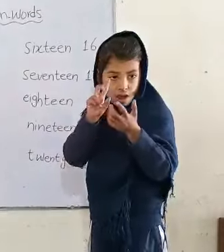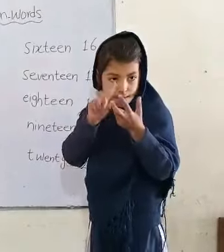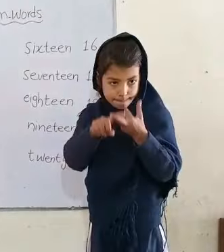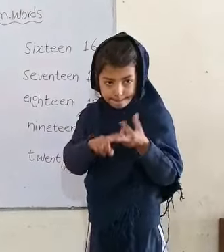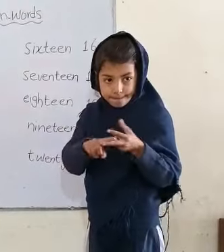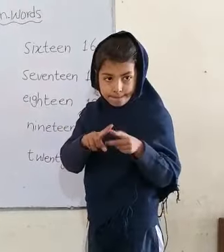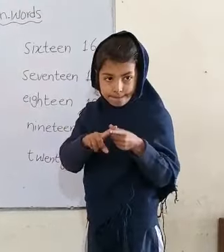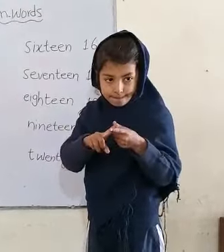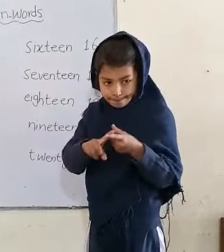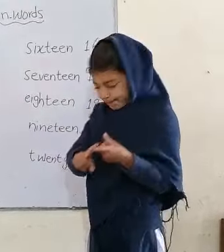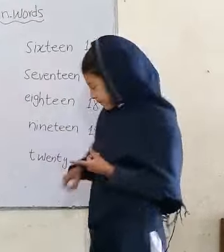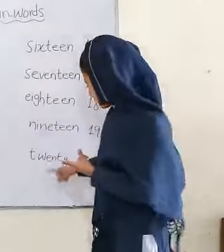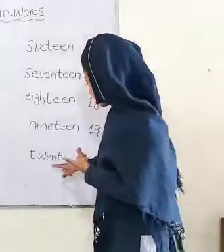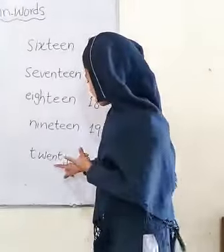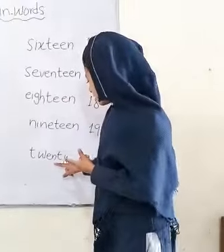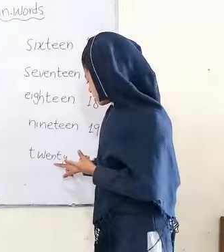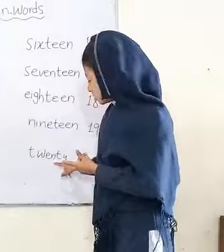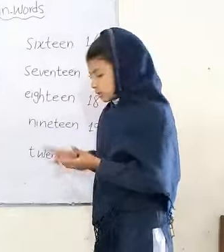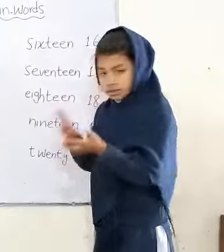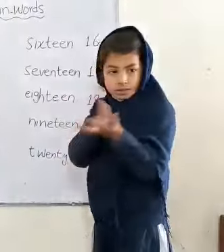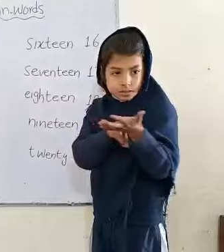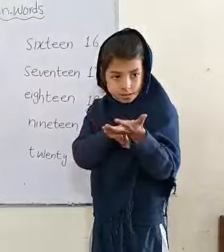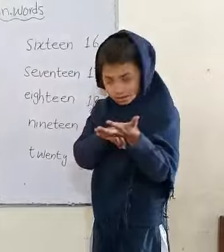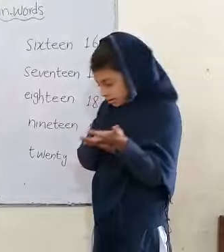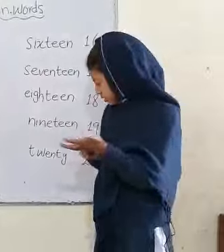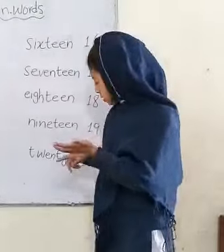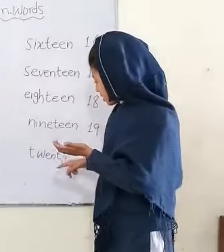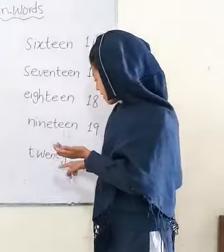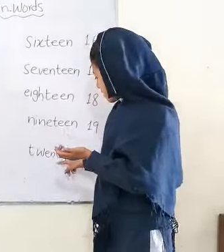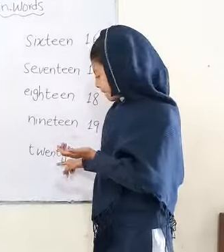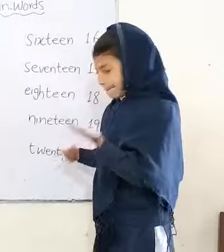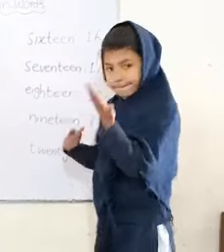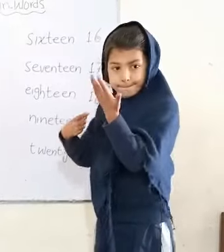E N T